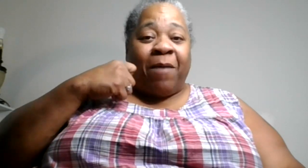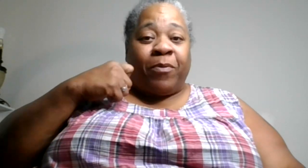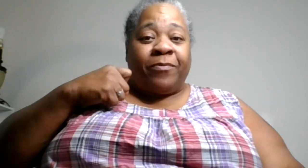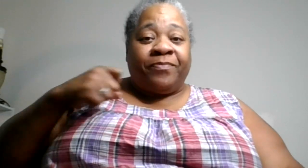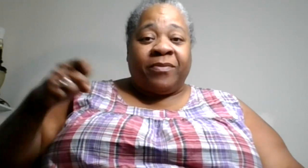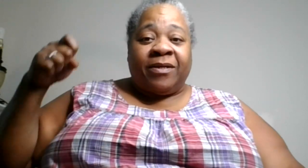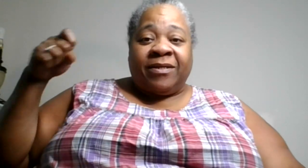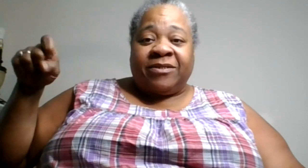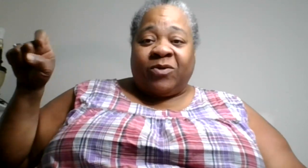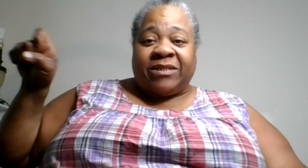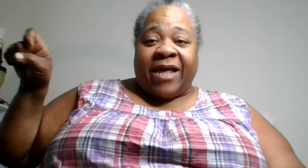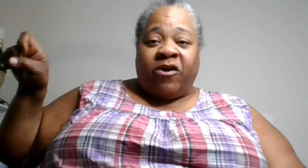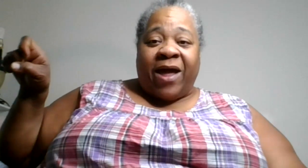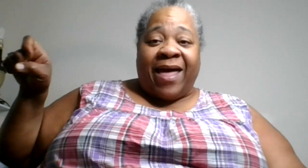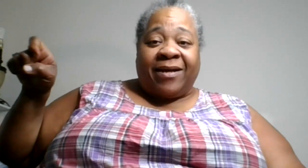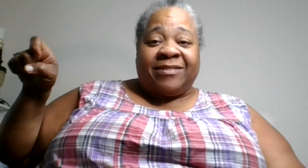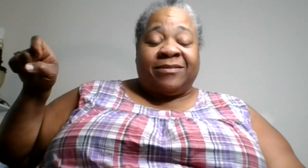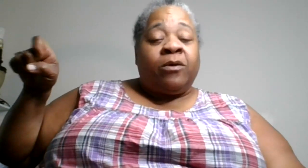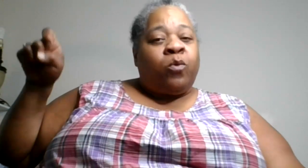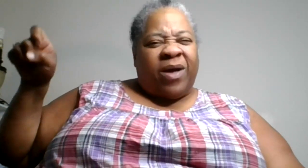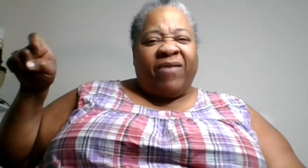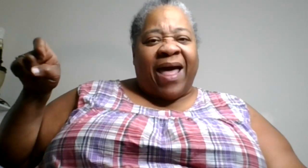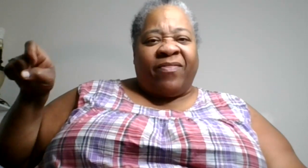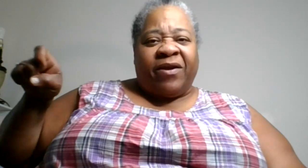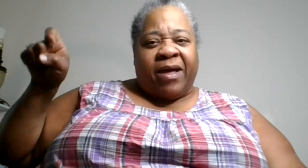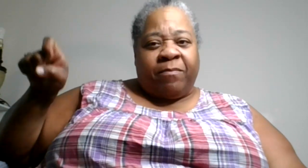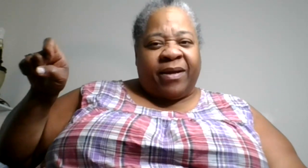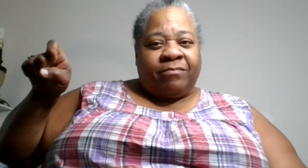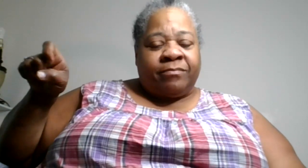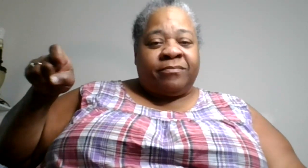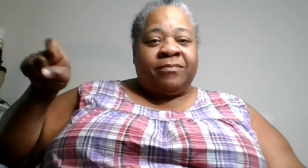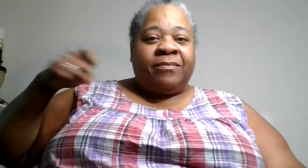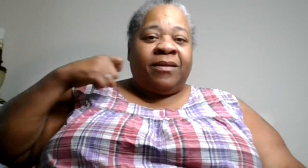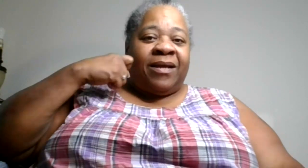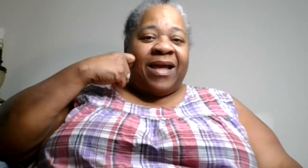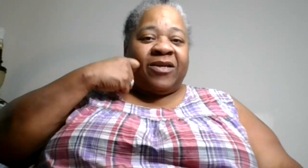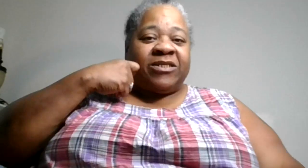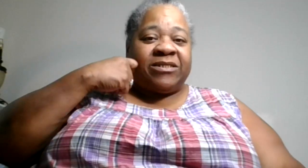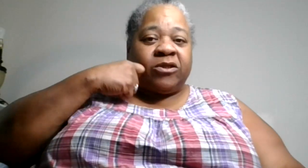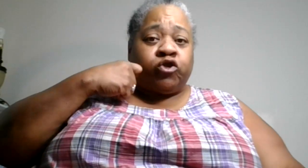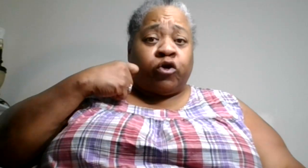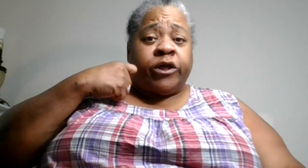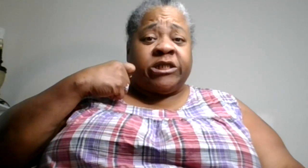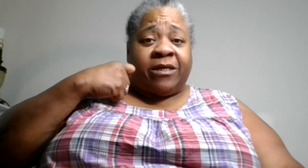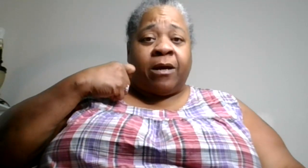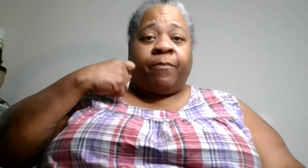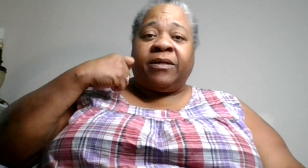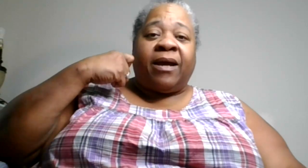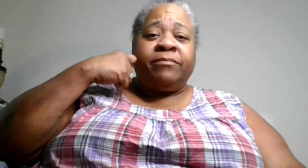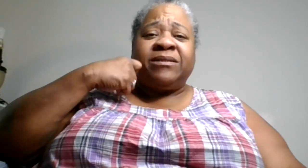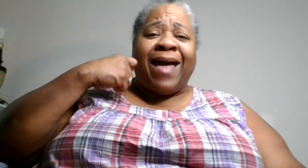Apple. So it's like your X. You haven't gotten there yet, and you just stroke your cheek a couple of times.